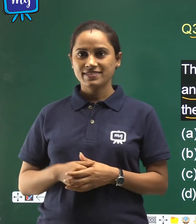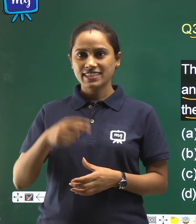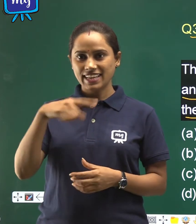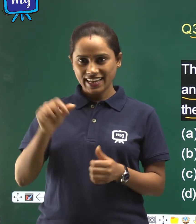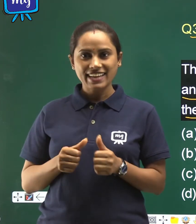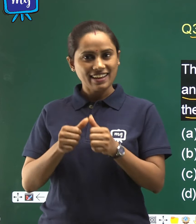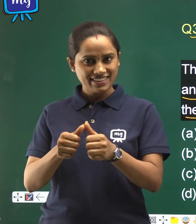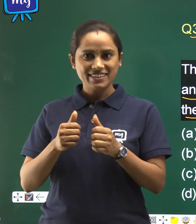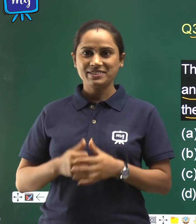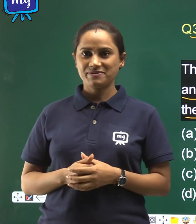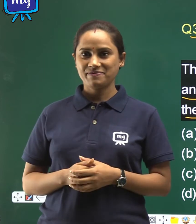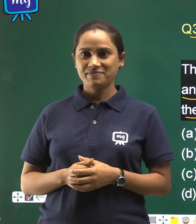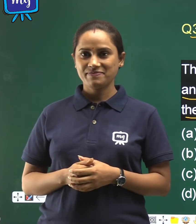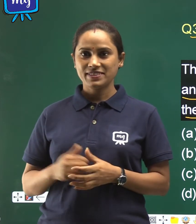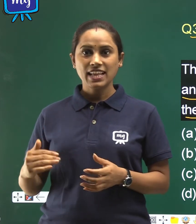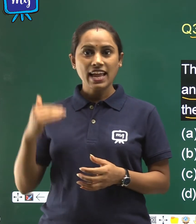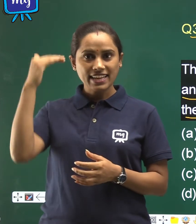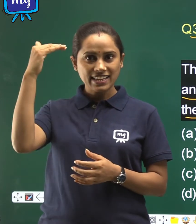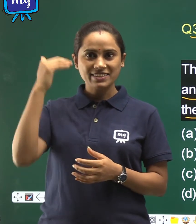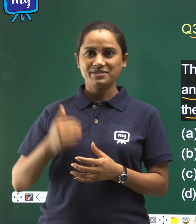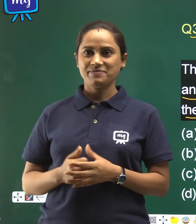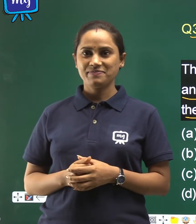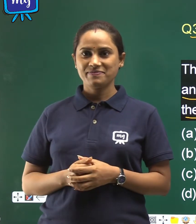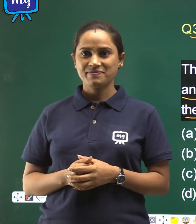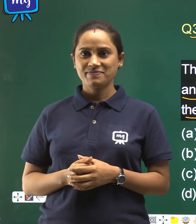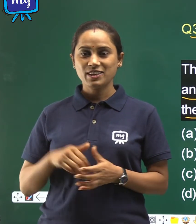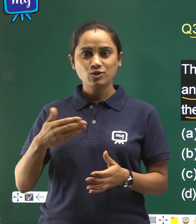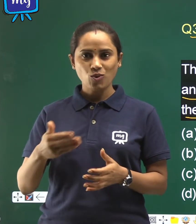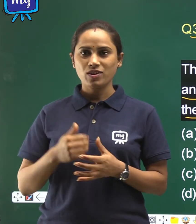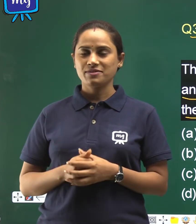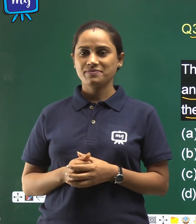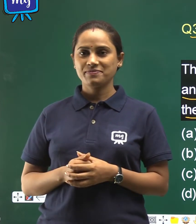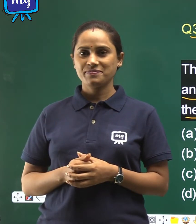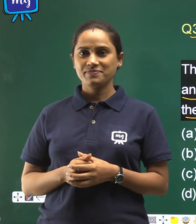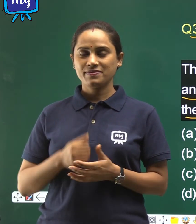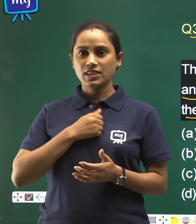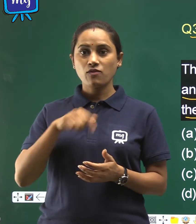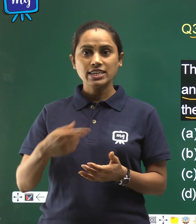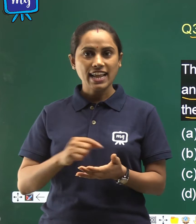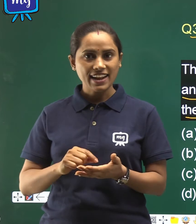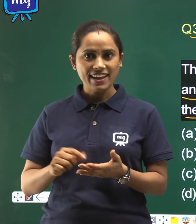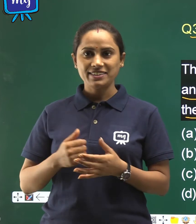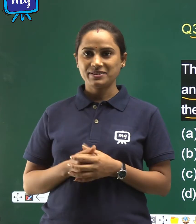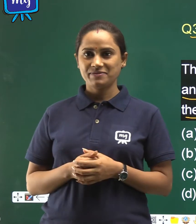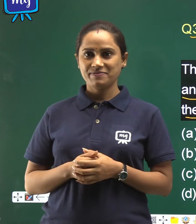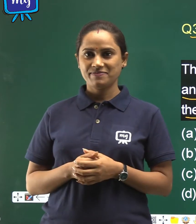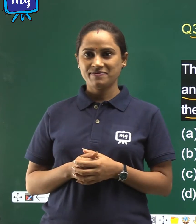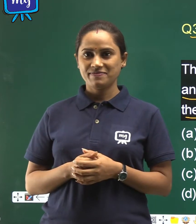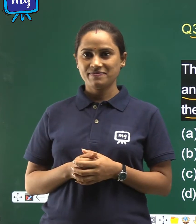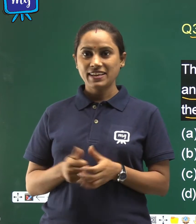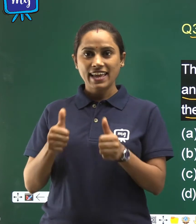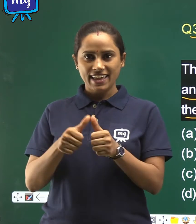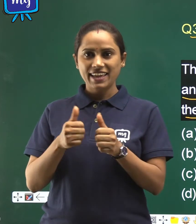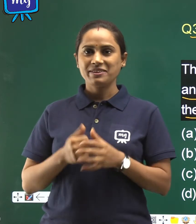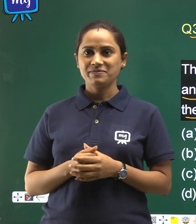Correct answer is adults. So, we shall write